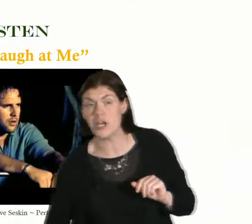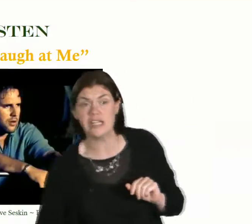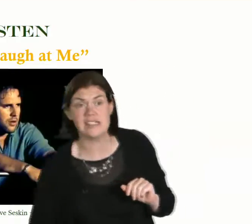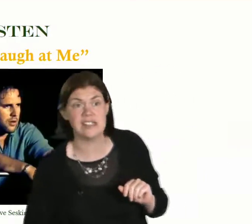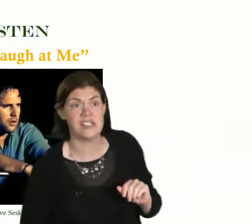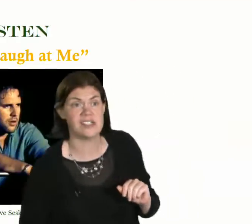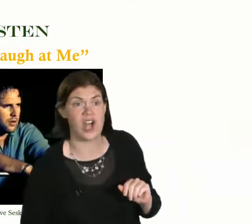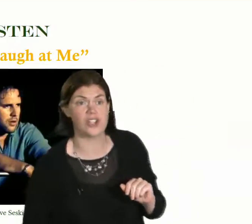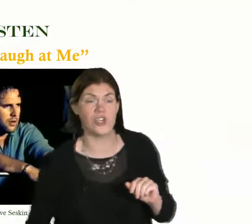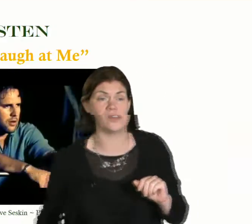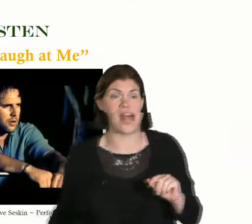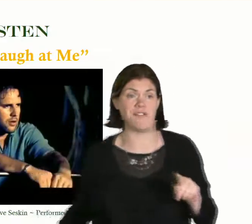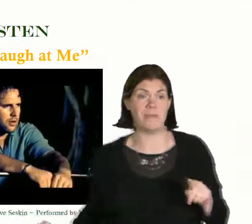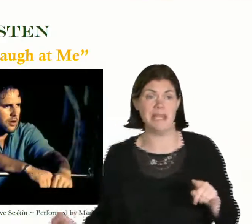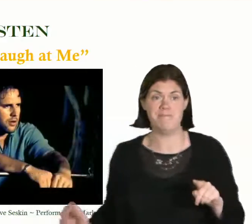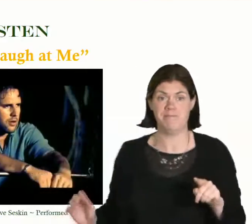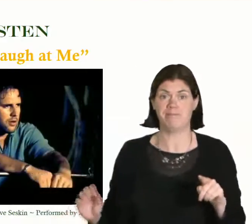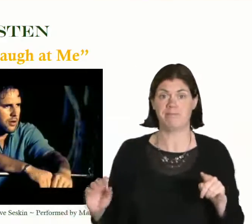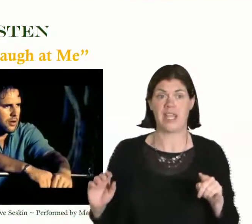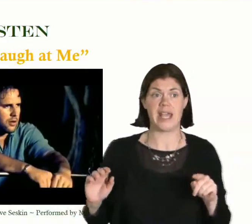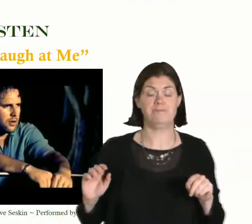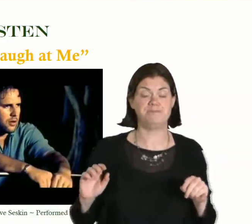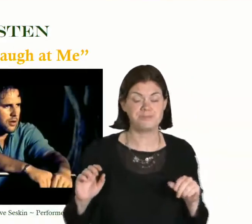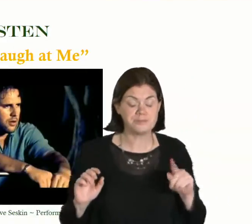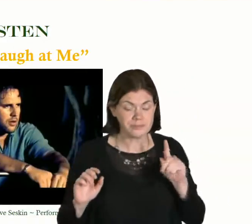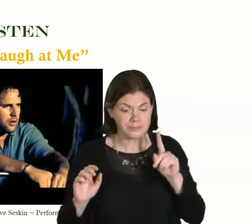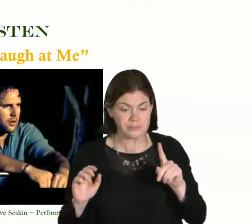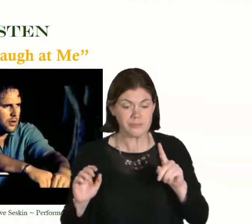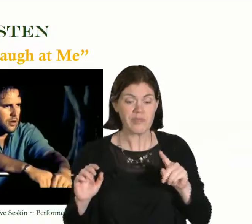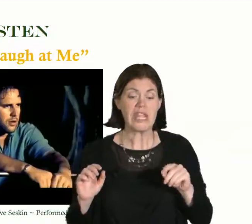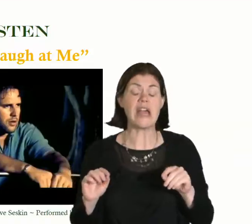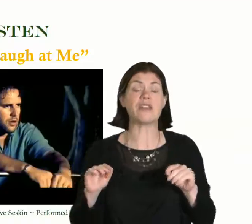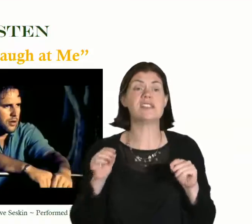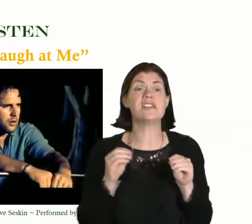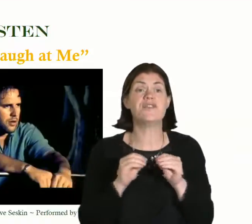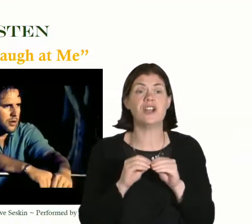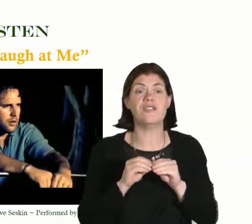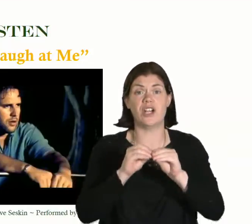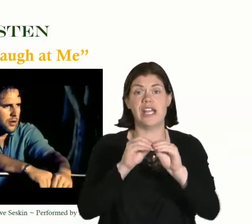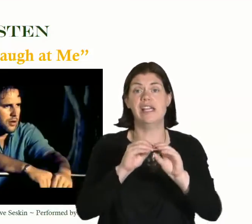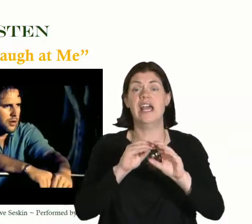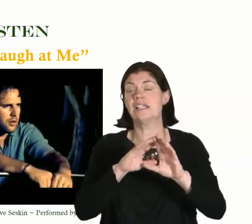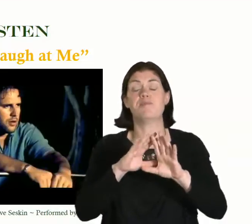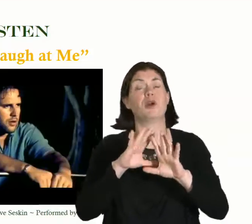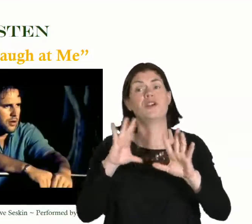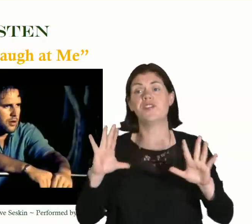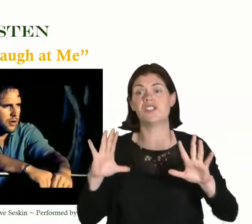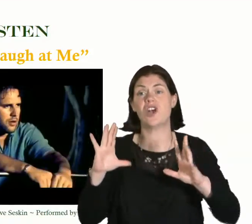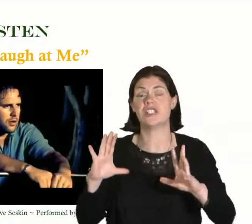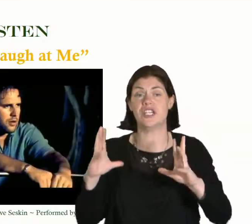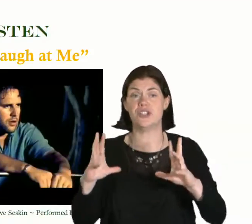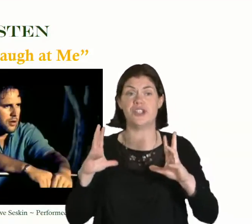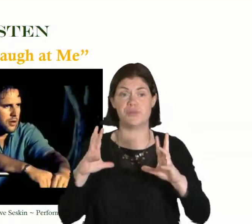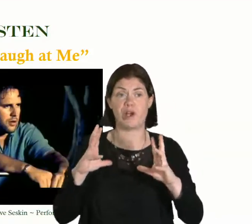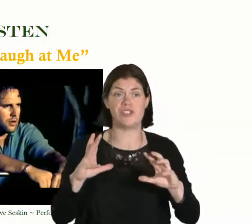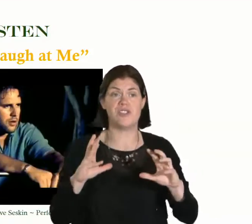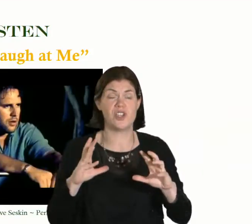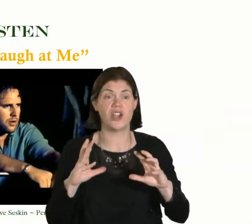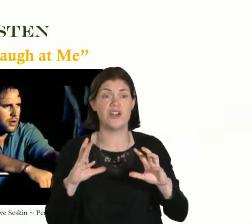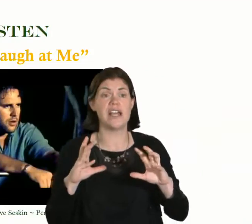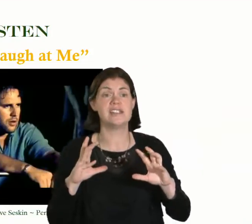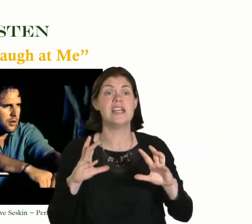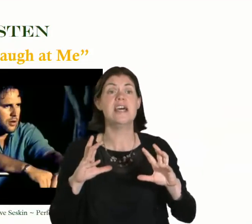So we're going to listen to this song. Don't laugh at me. Okay. Now this is it's a perfect song to introduce parts